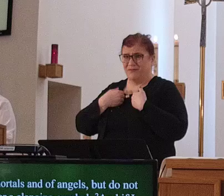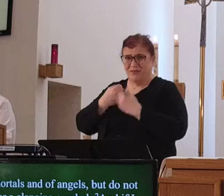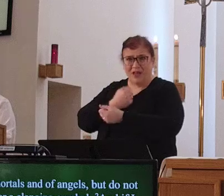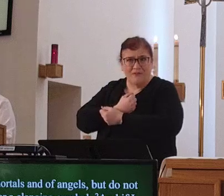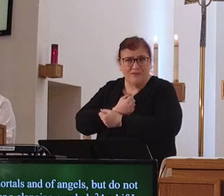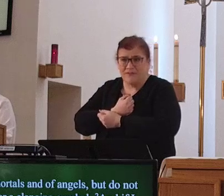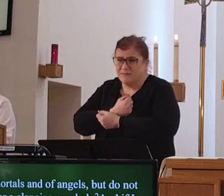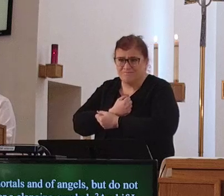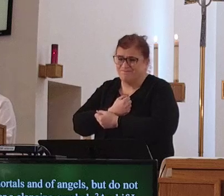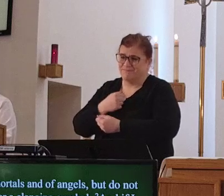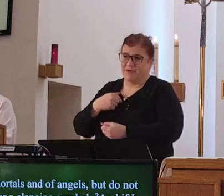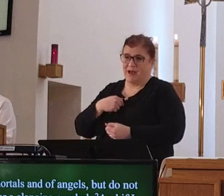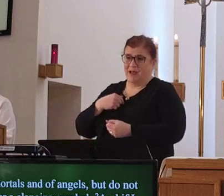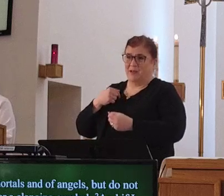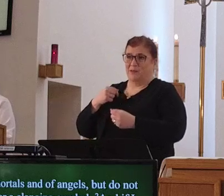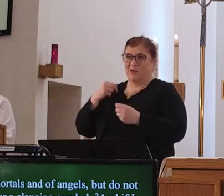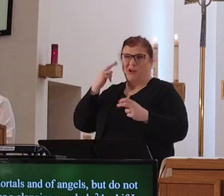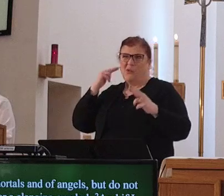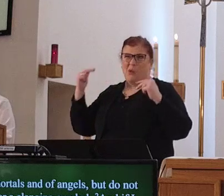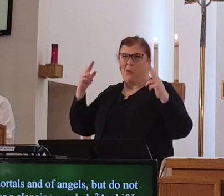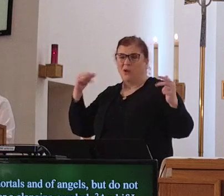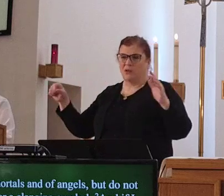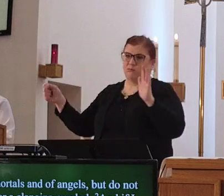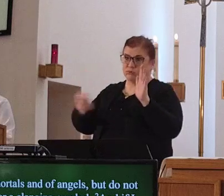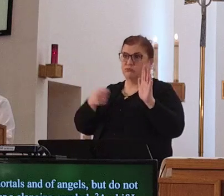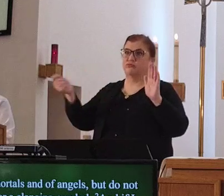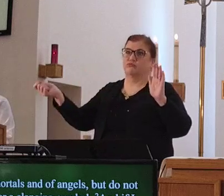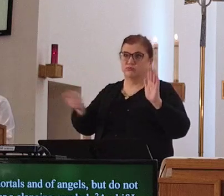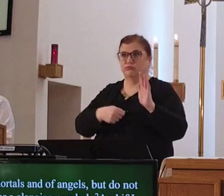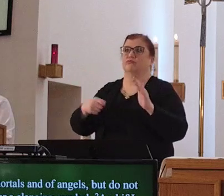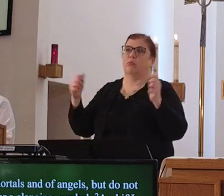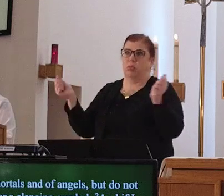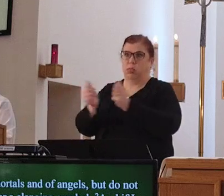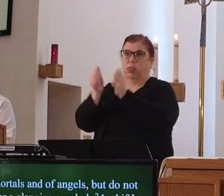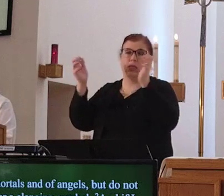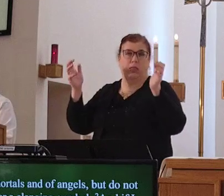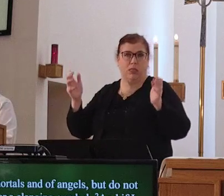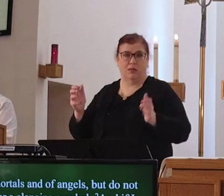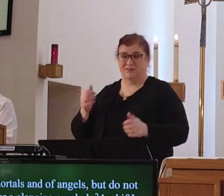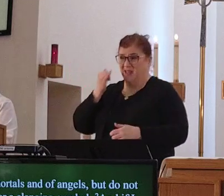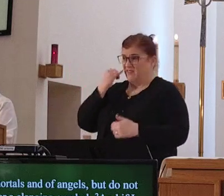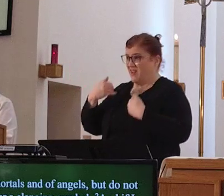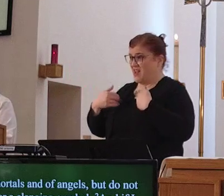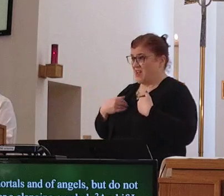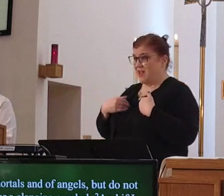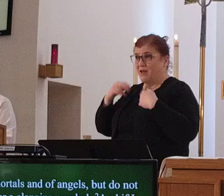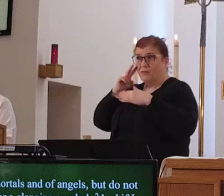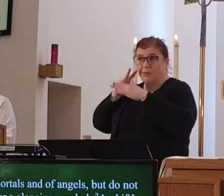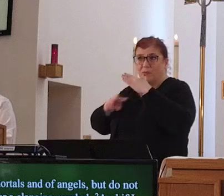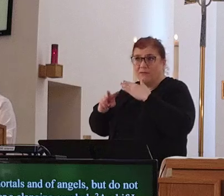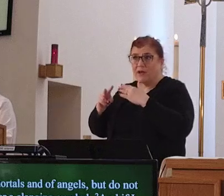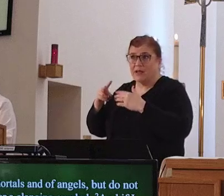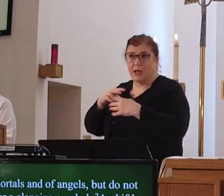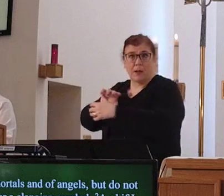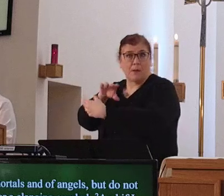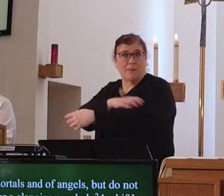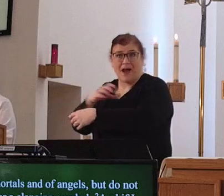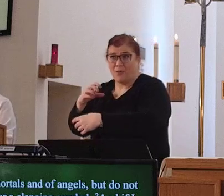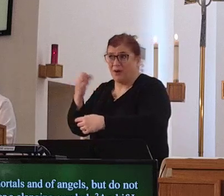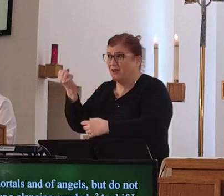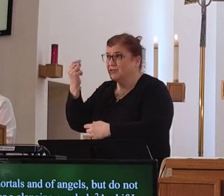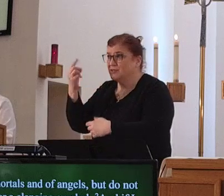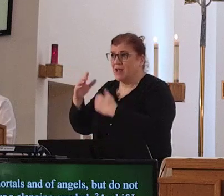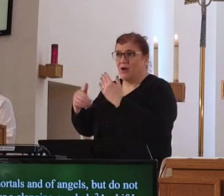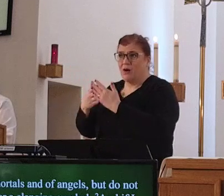love, I am a noisy gong or a clanging cymbal. If I have prophetic powers and understand